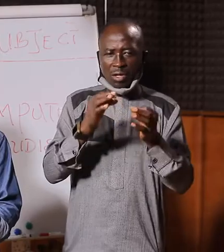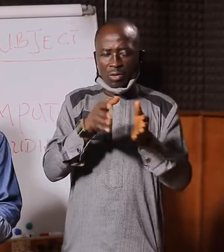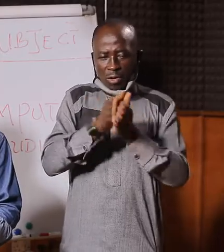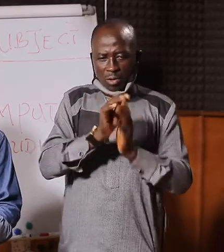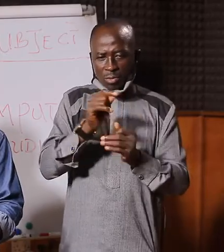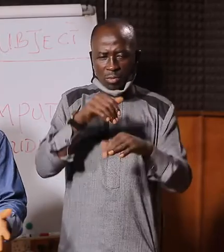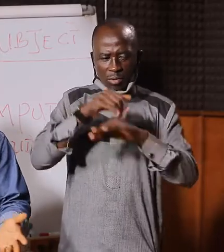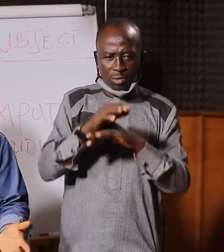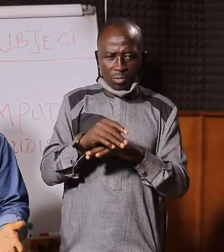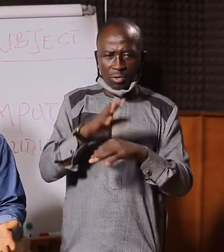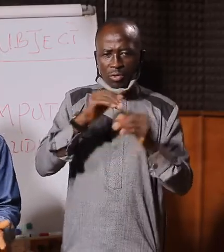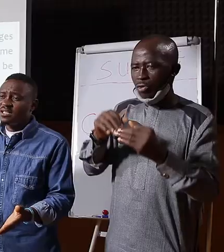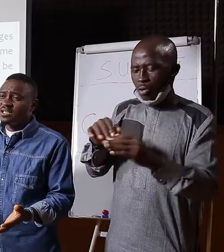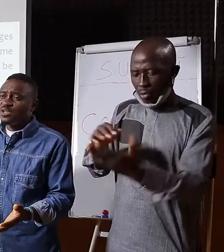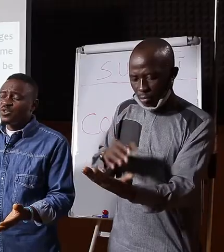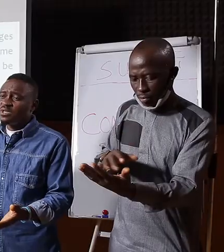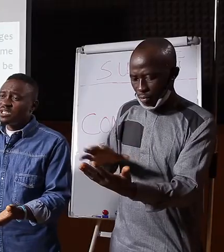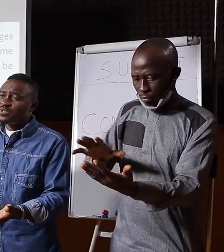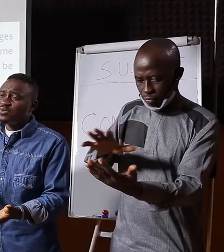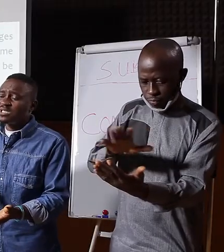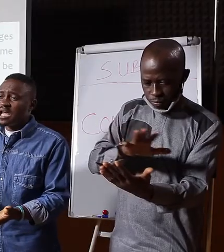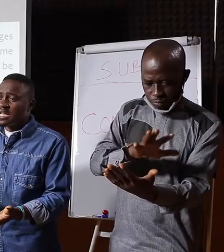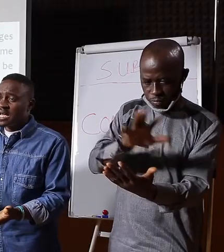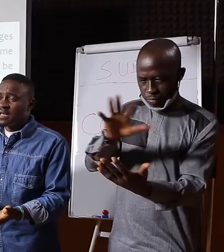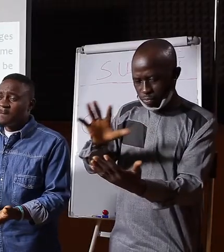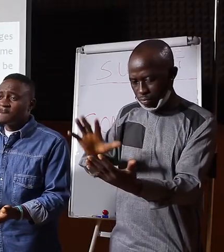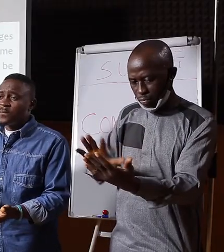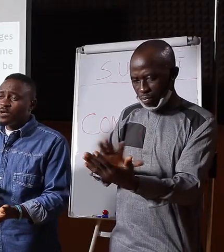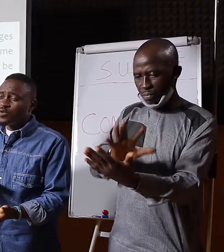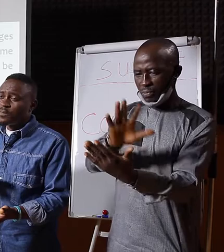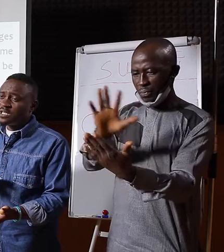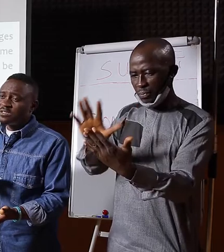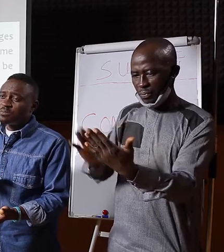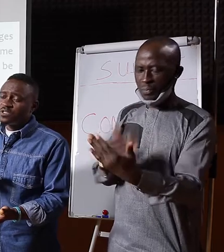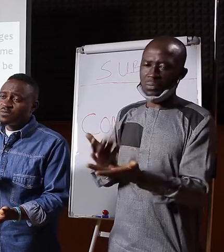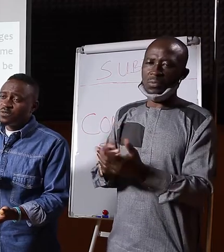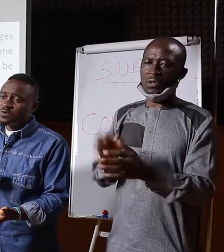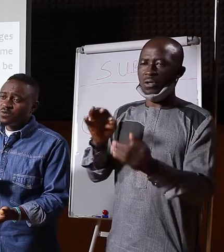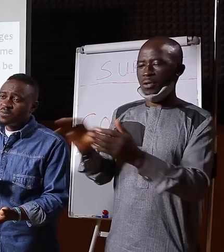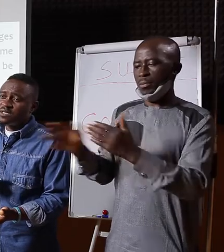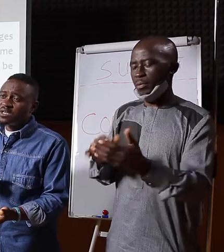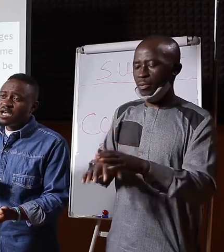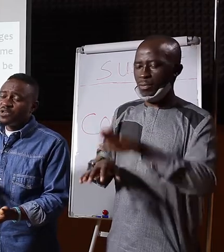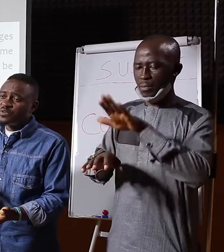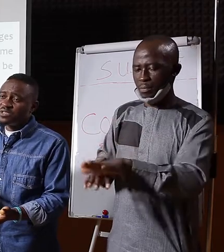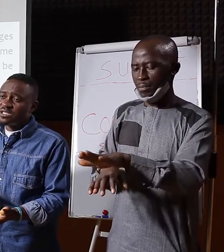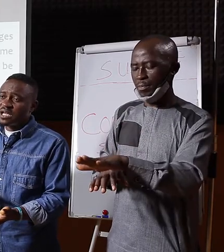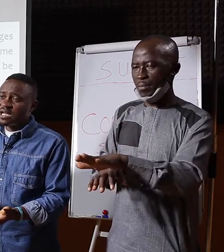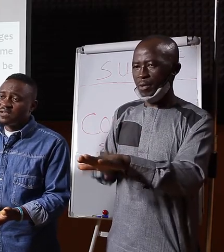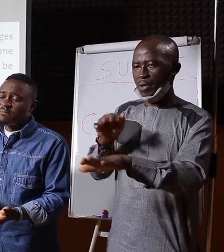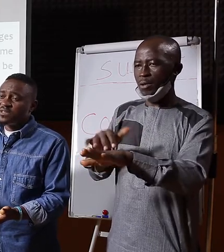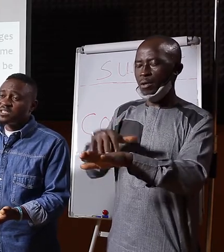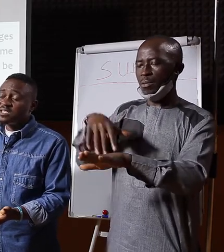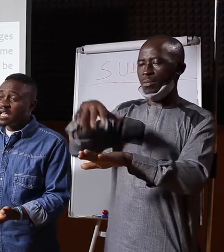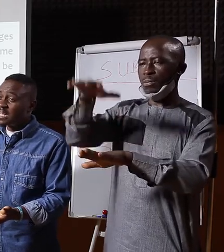soft, what happens? You have to scan it. So you take it to a scanner, you place possibly your document, and you run a